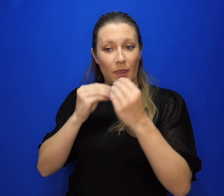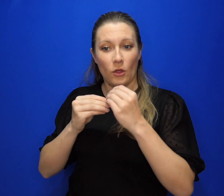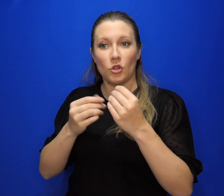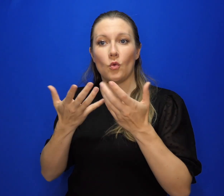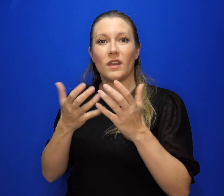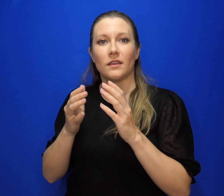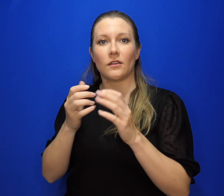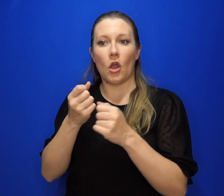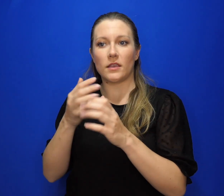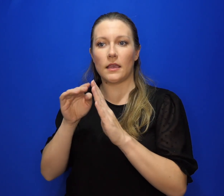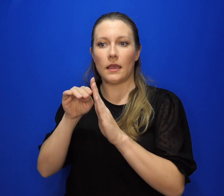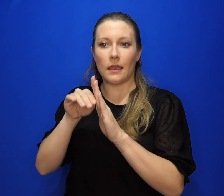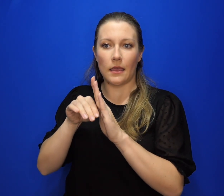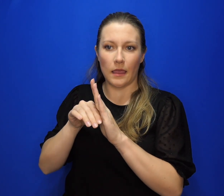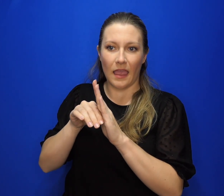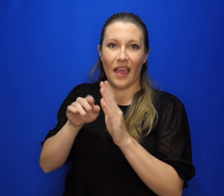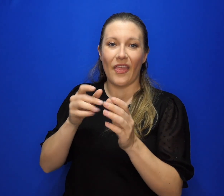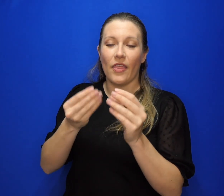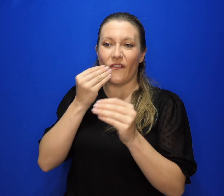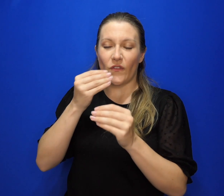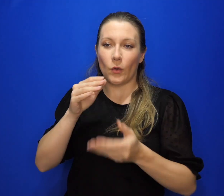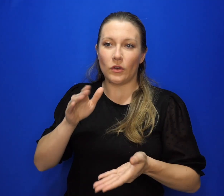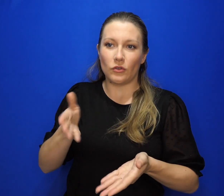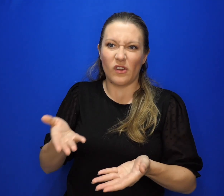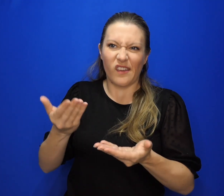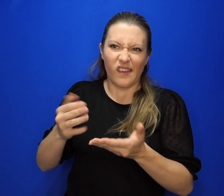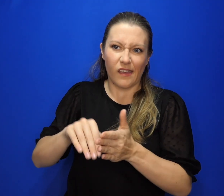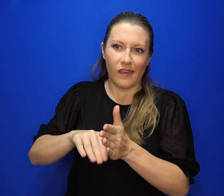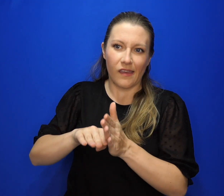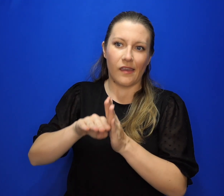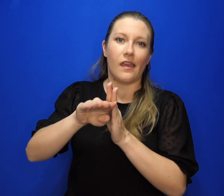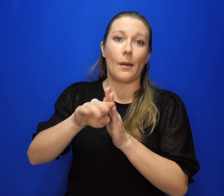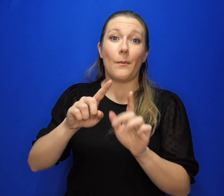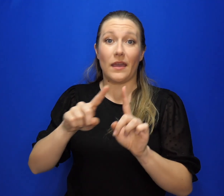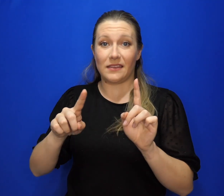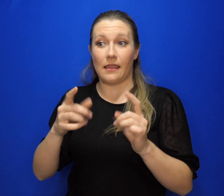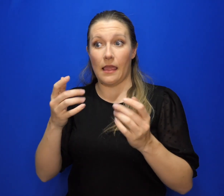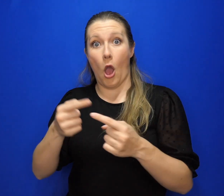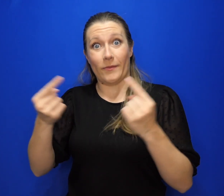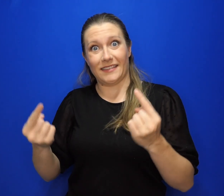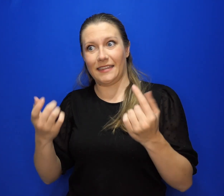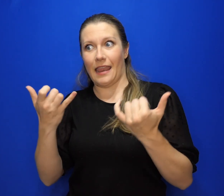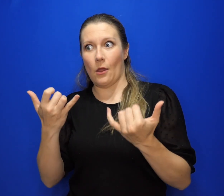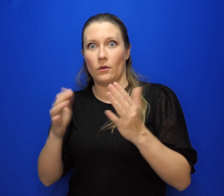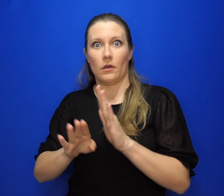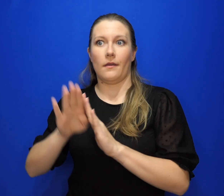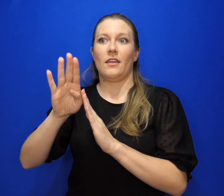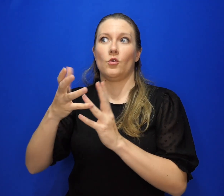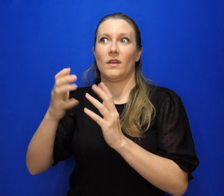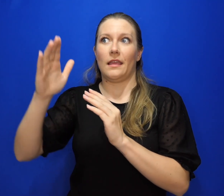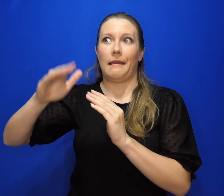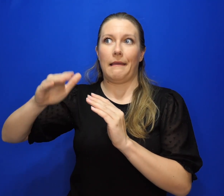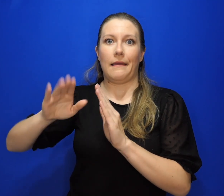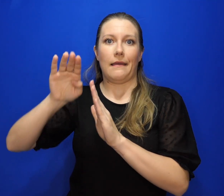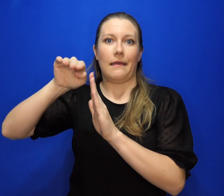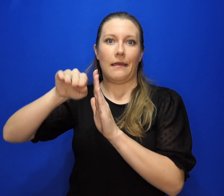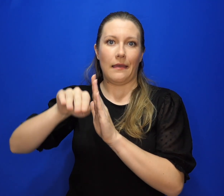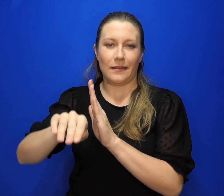even if the drop's happening, it can't overwhelm this, right? Yep. Now you've got yourself saved for a minute. Now take a breath,